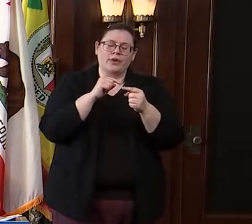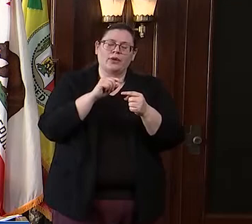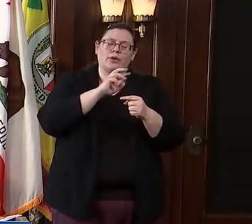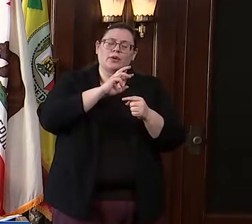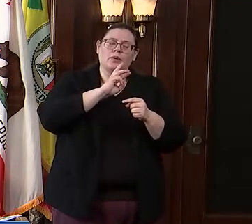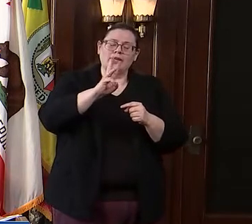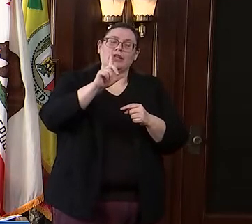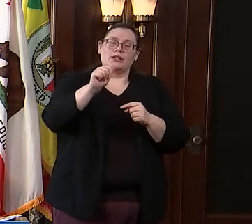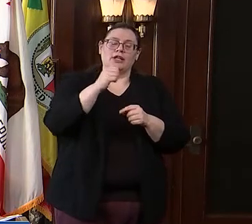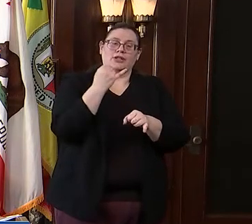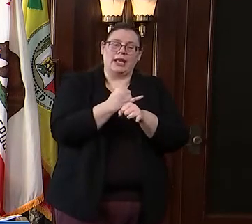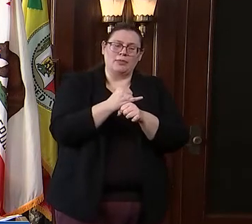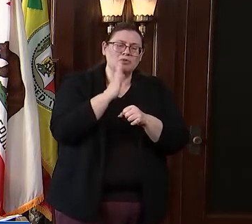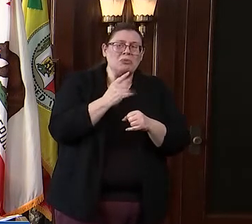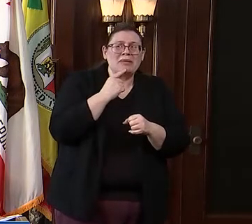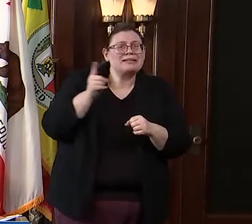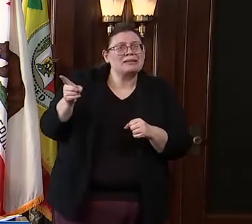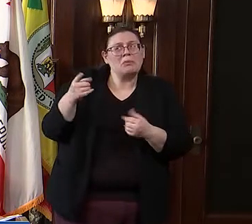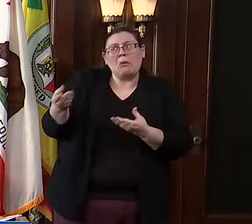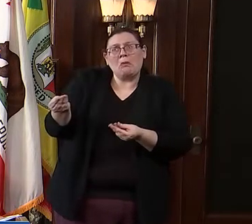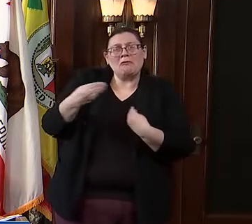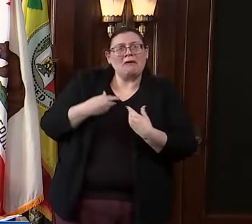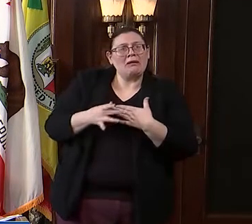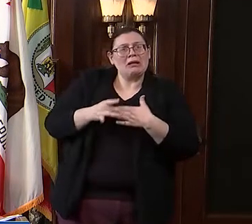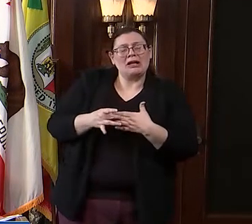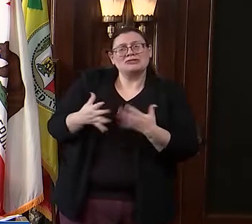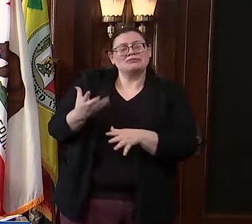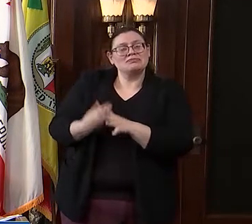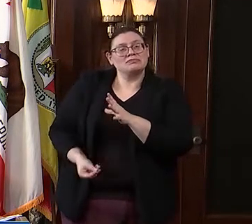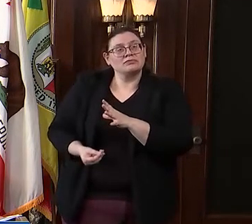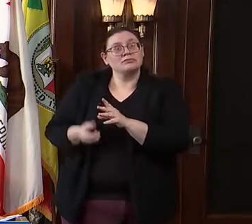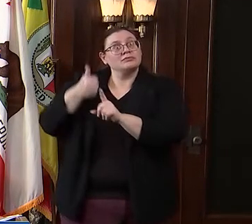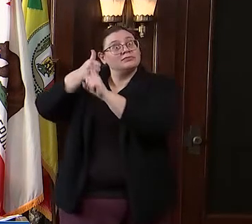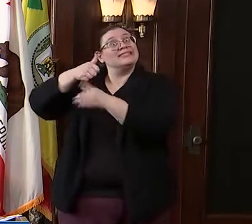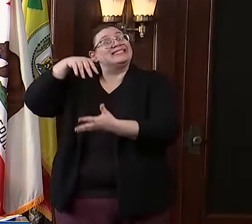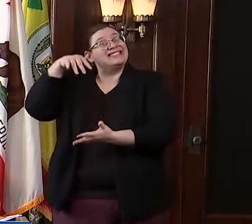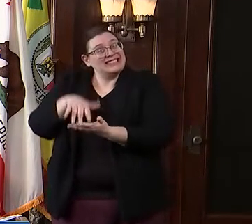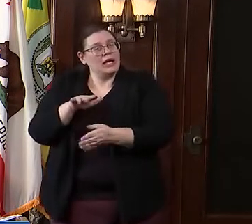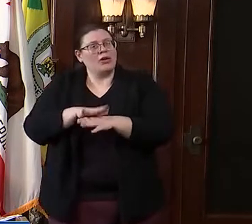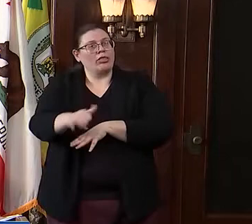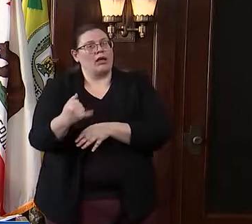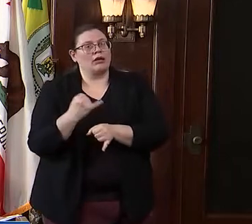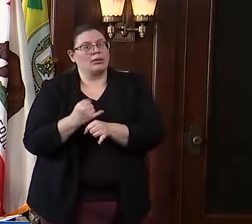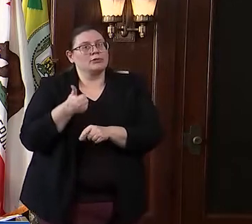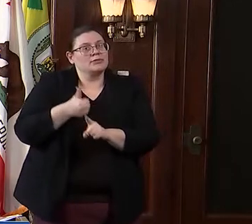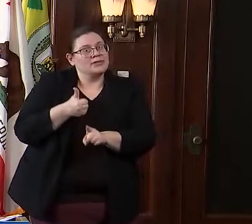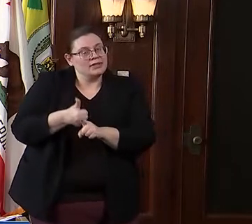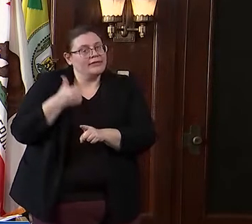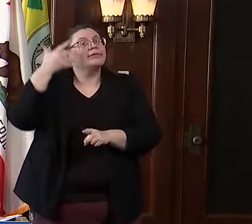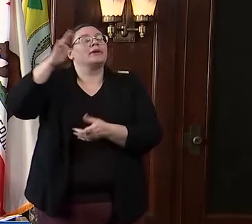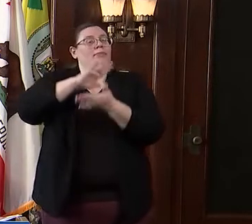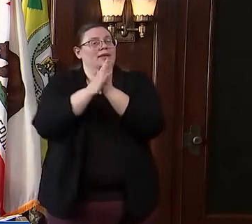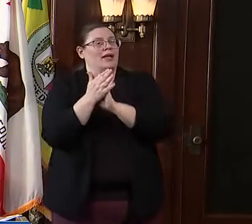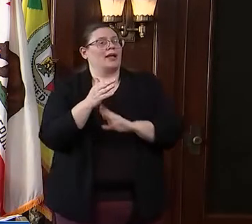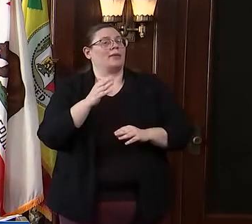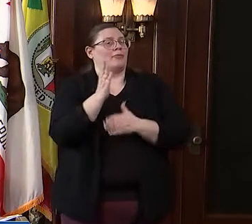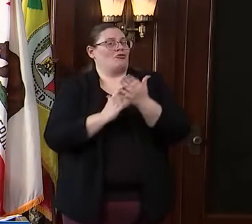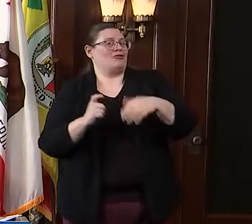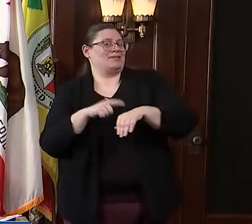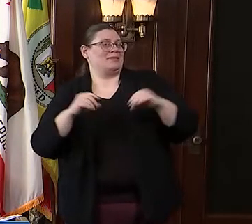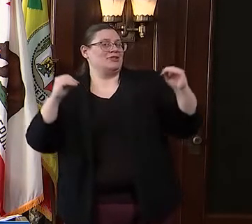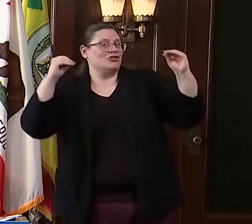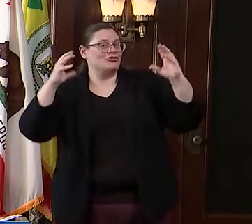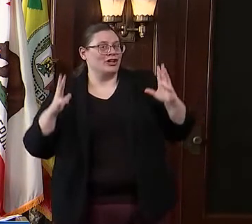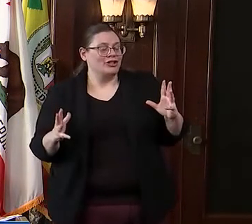Angeles College campus who benefited from his guidance. He himself studied on that campus and eventually became an adjunct instructor,